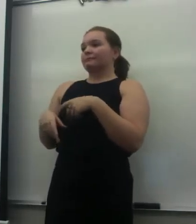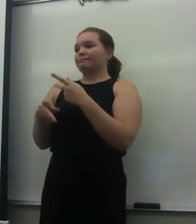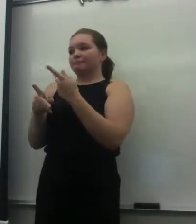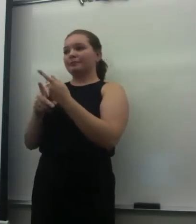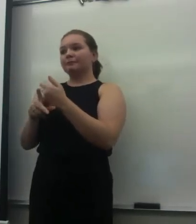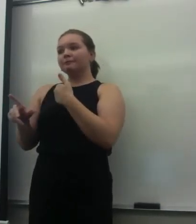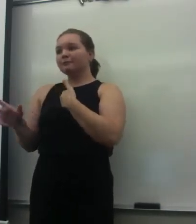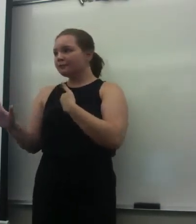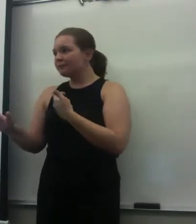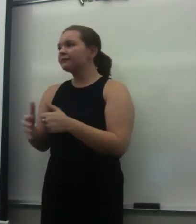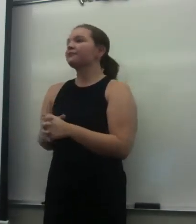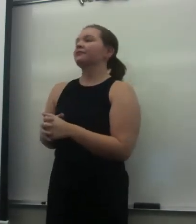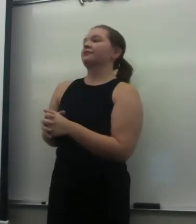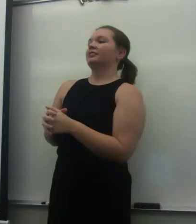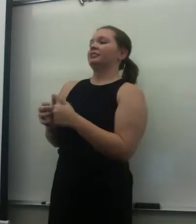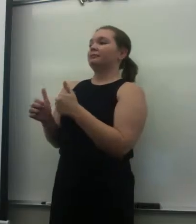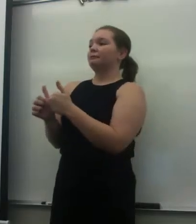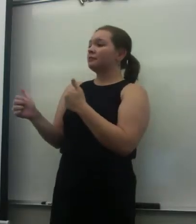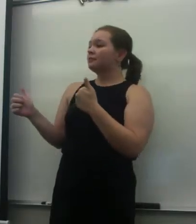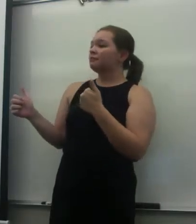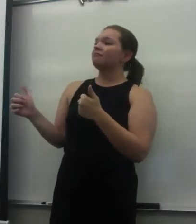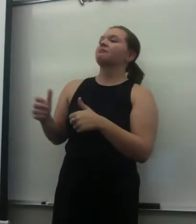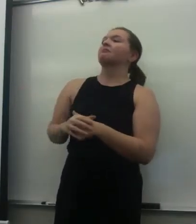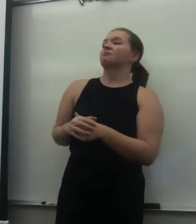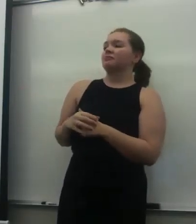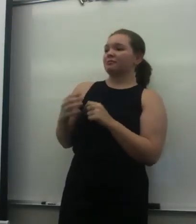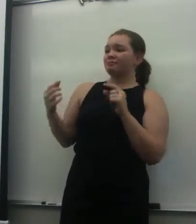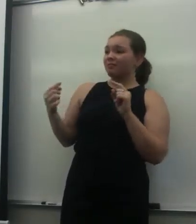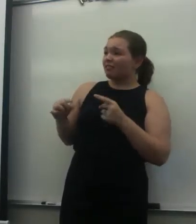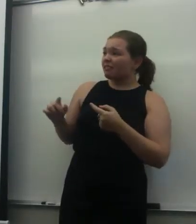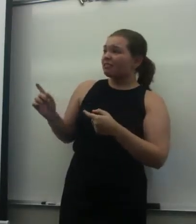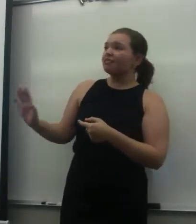always make sure that you do not put yourself in harm's way.